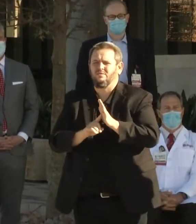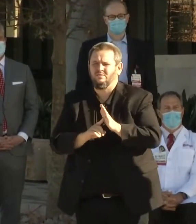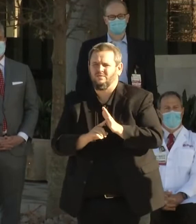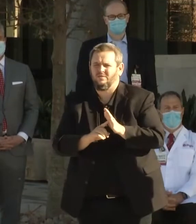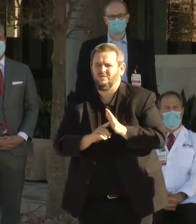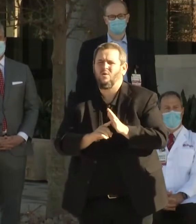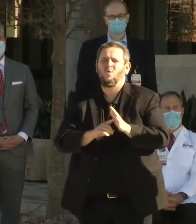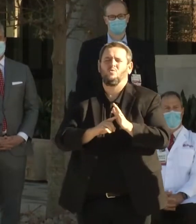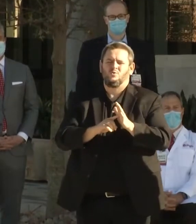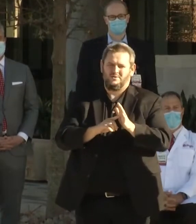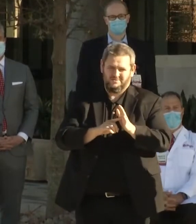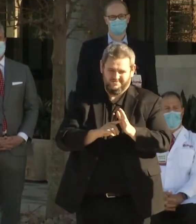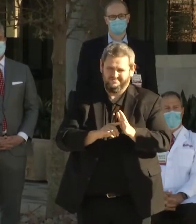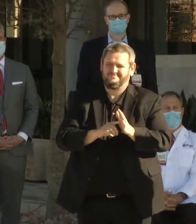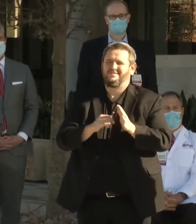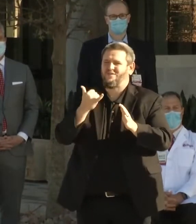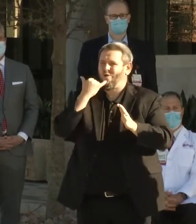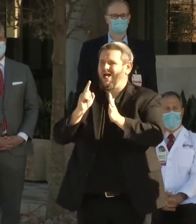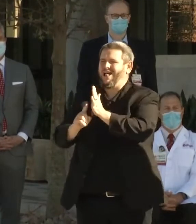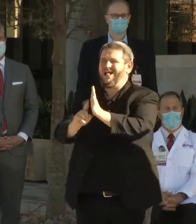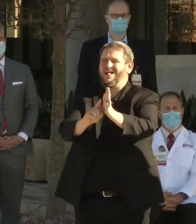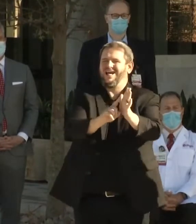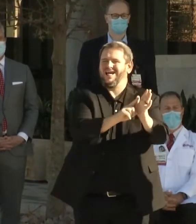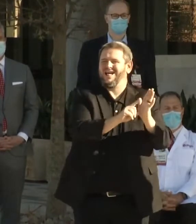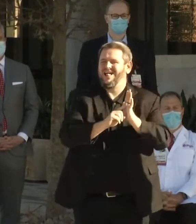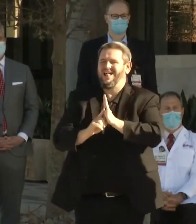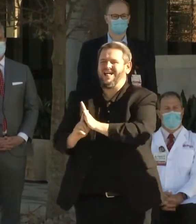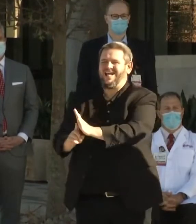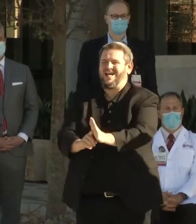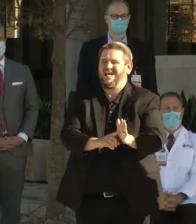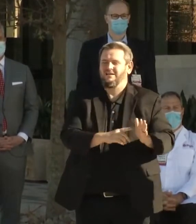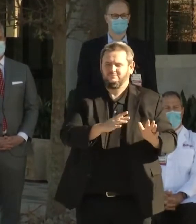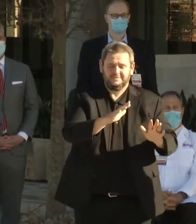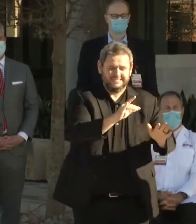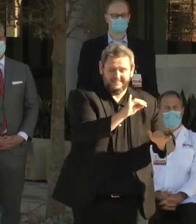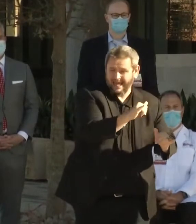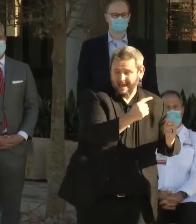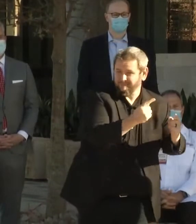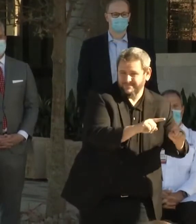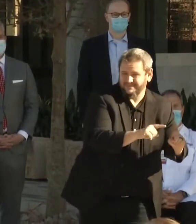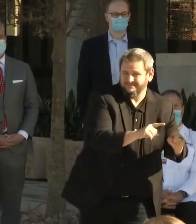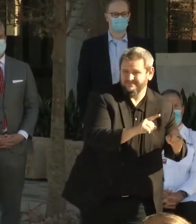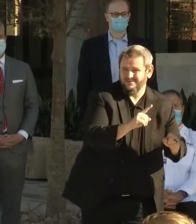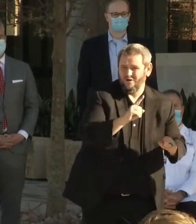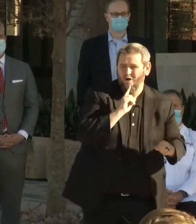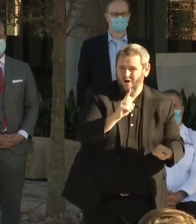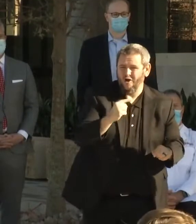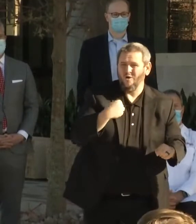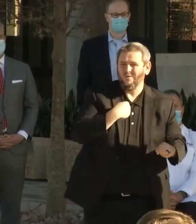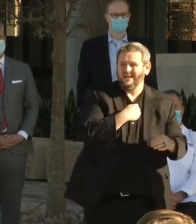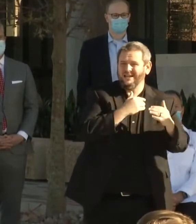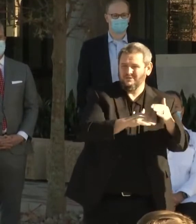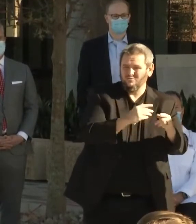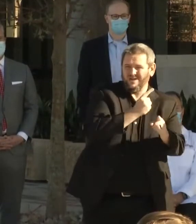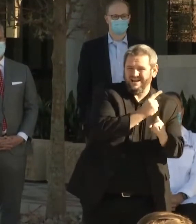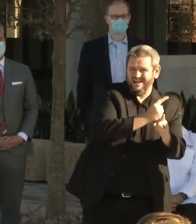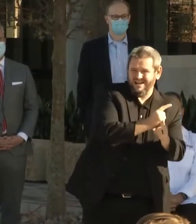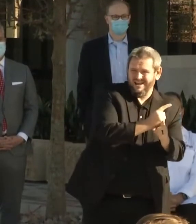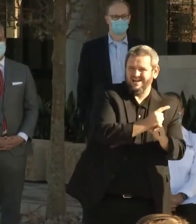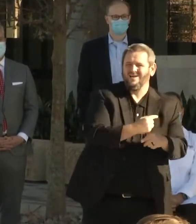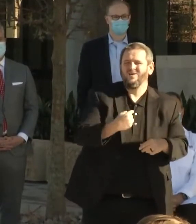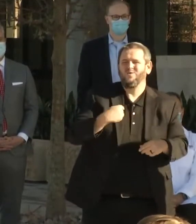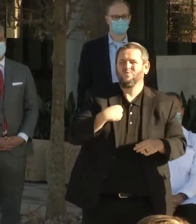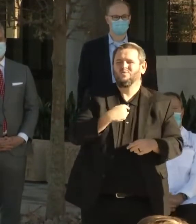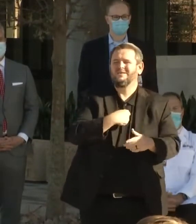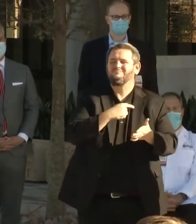to postpone surgeries or procedures for COVID? We are absolutely looking into that, and it is unfortunately not as simple as